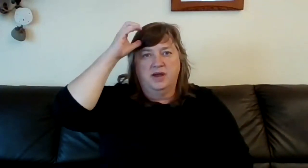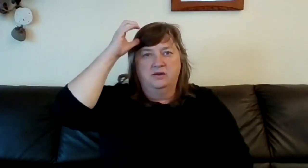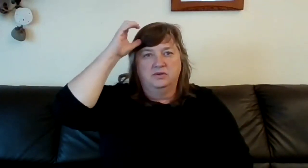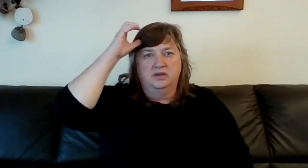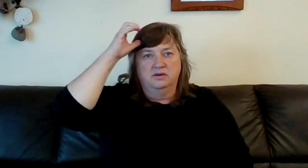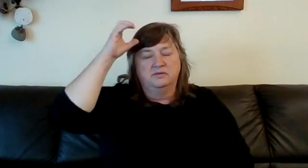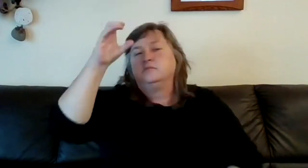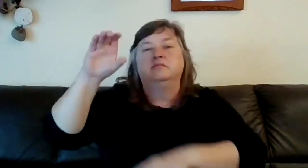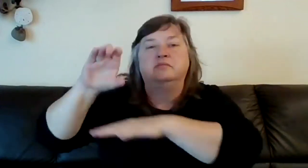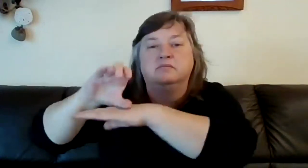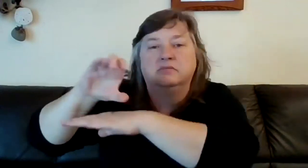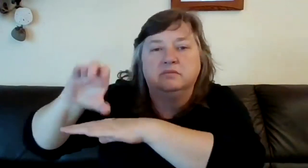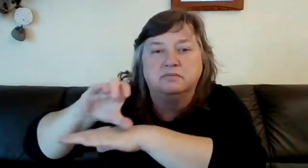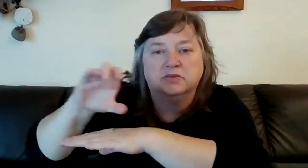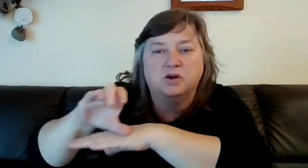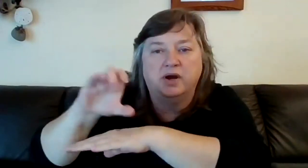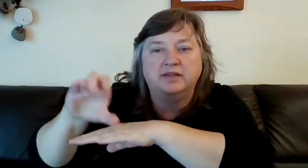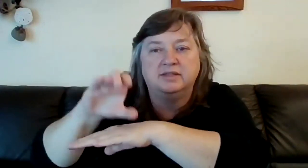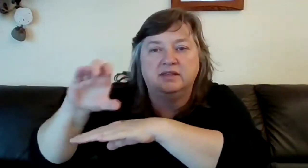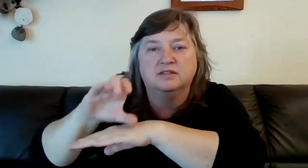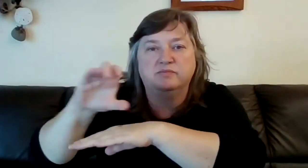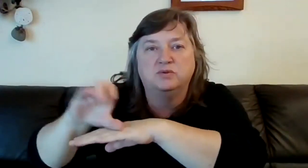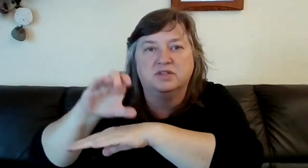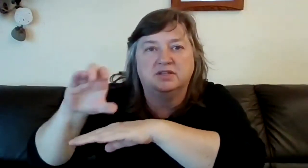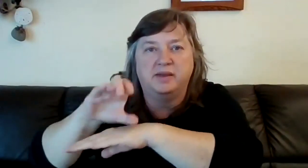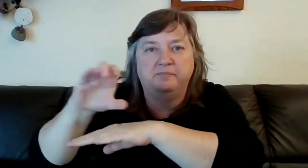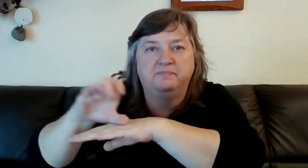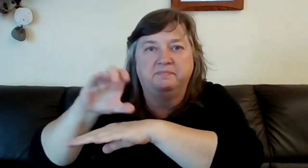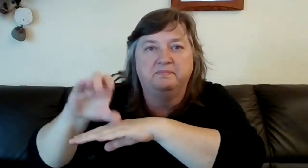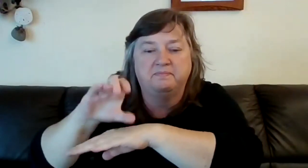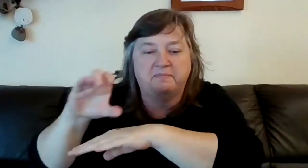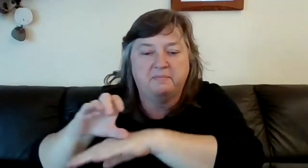out here. So I see this most of the time.